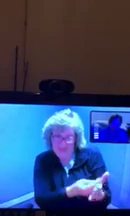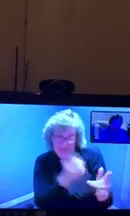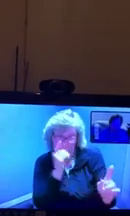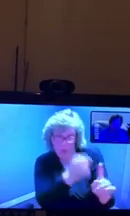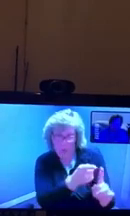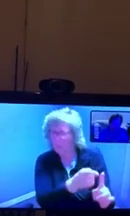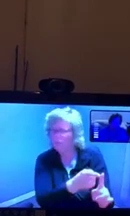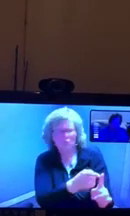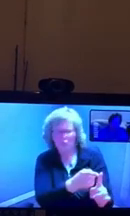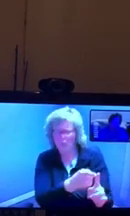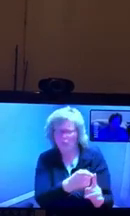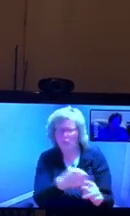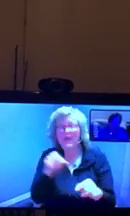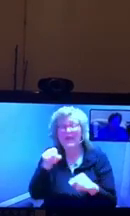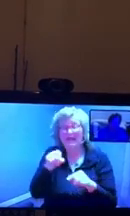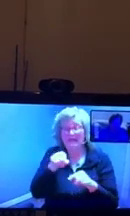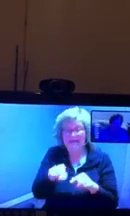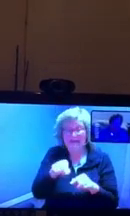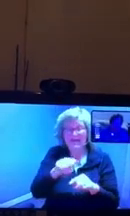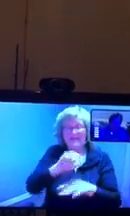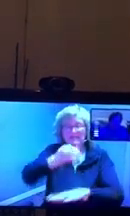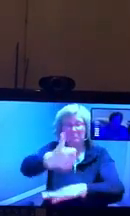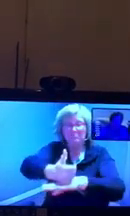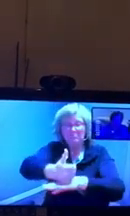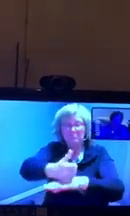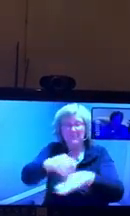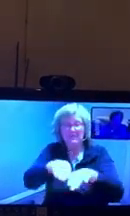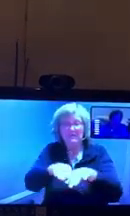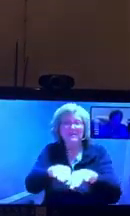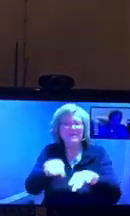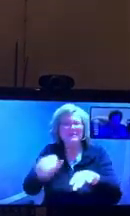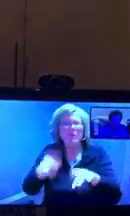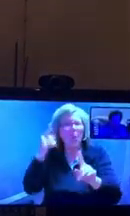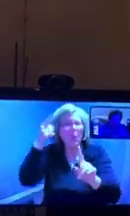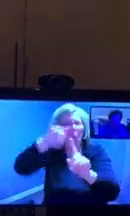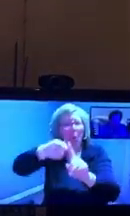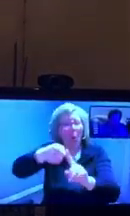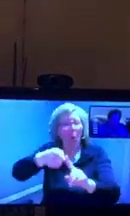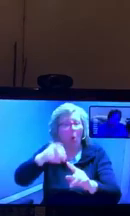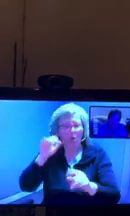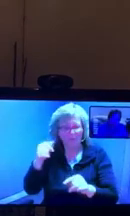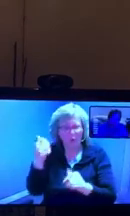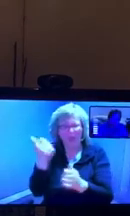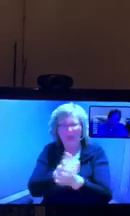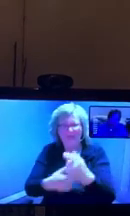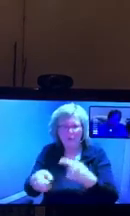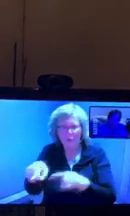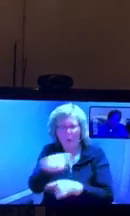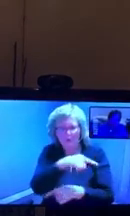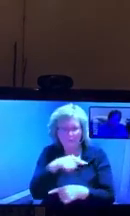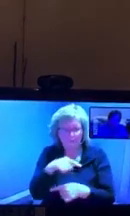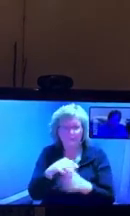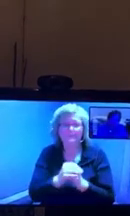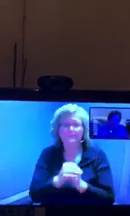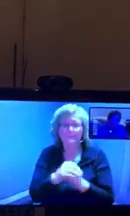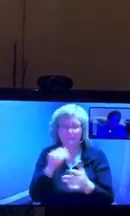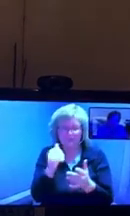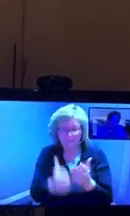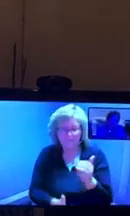us and everybody around the world. So that was always important to me. But this is the most important thing that I can tell you about Ash Saeed.